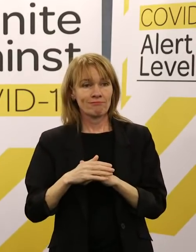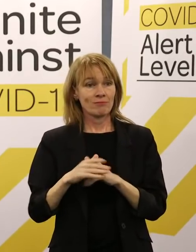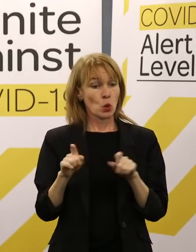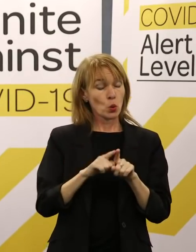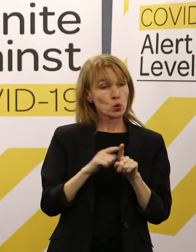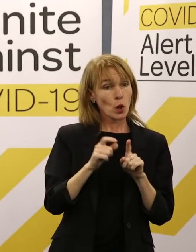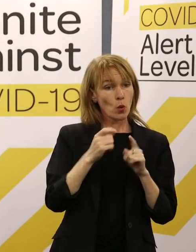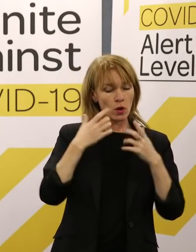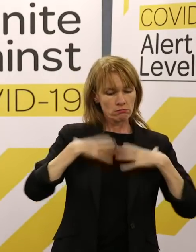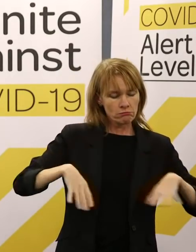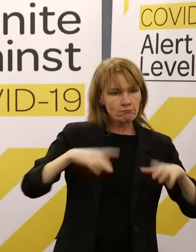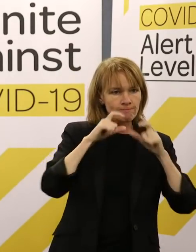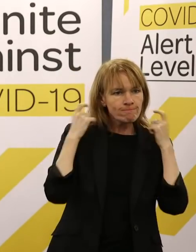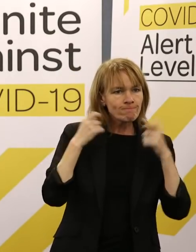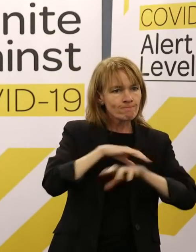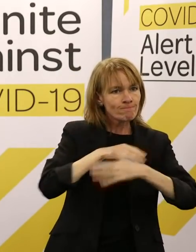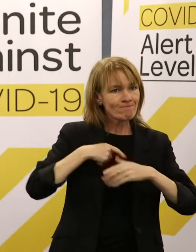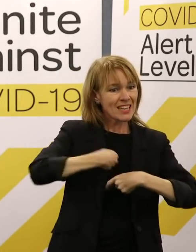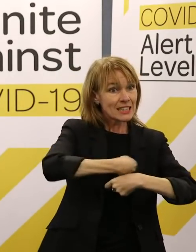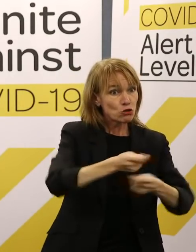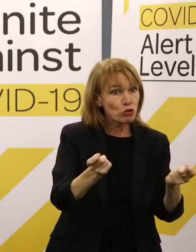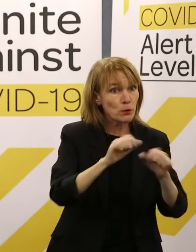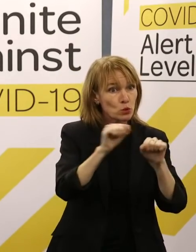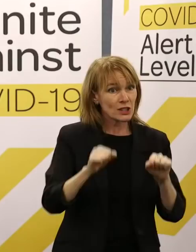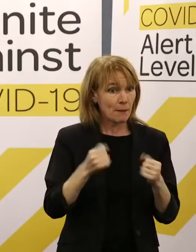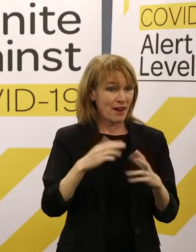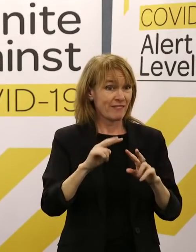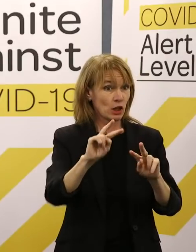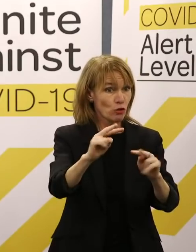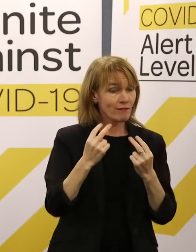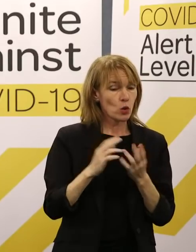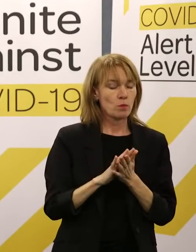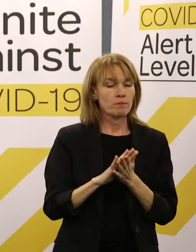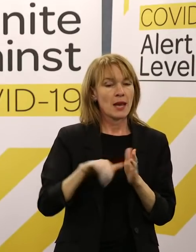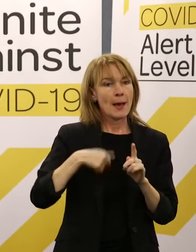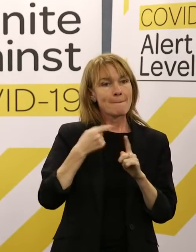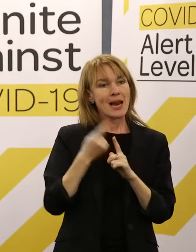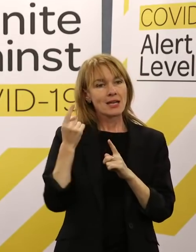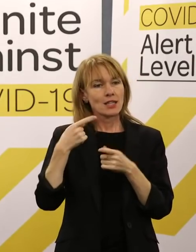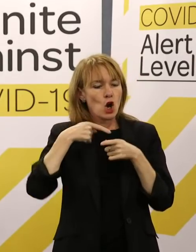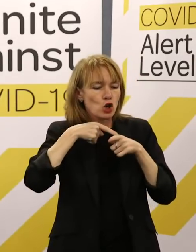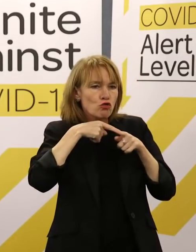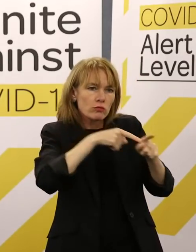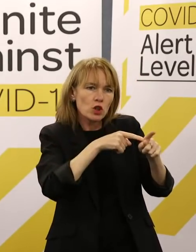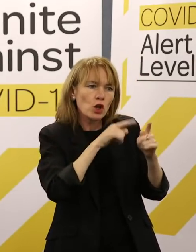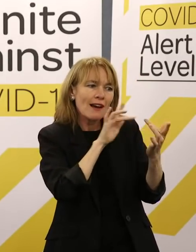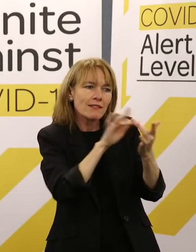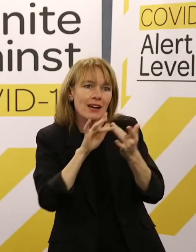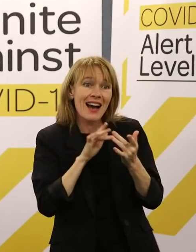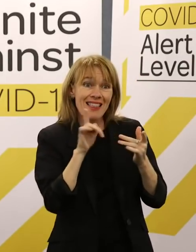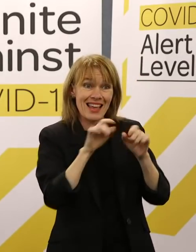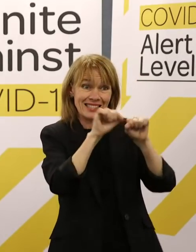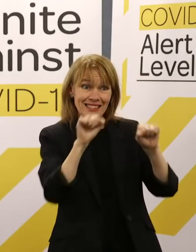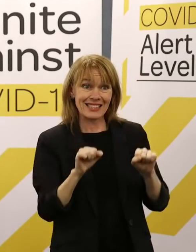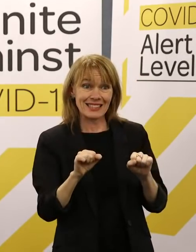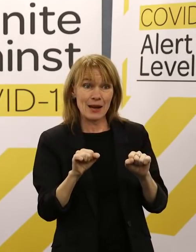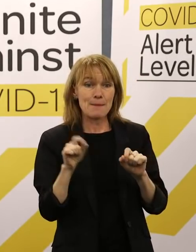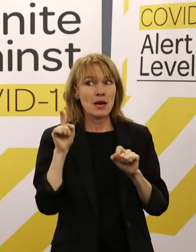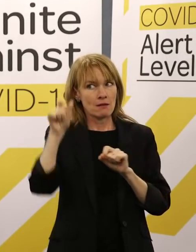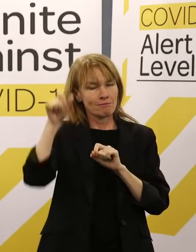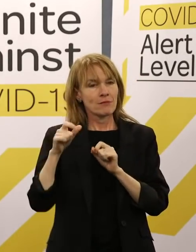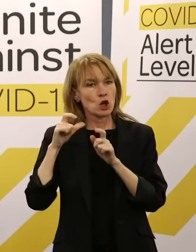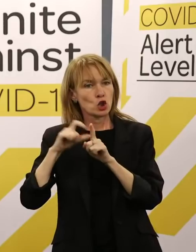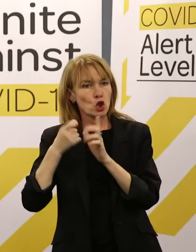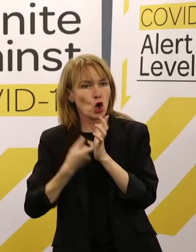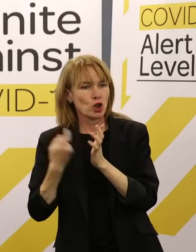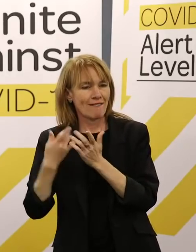distribution reviewed, and likewise we had the independent review by Dr. Verrill of our contact tracing work, and a contact tracing advisory committee